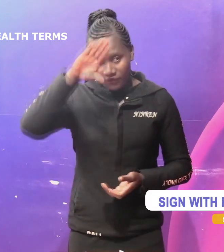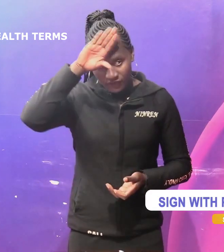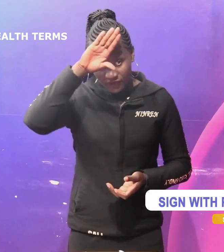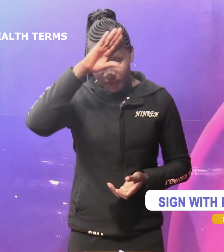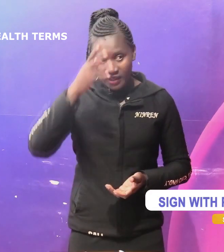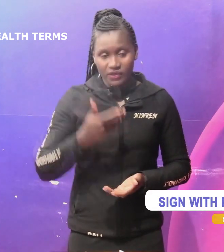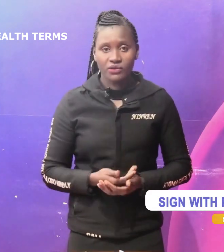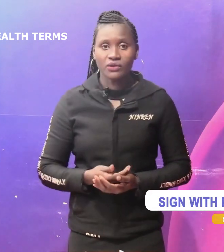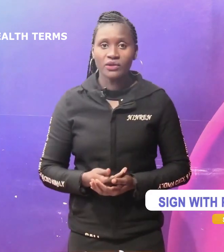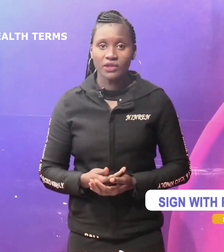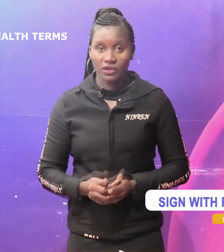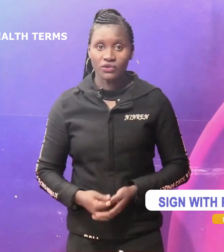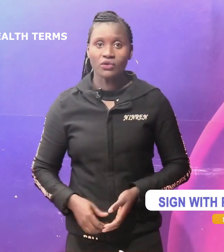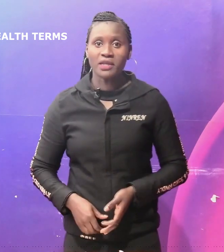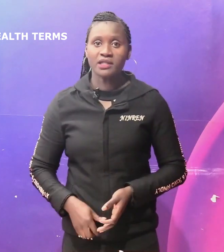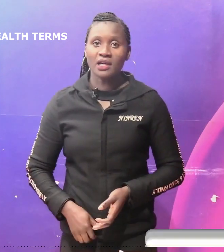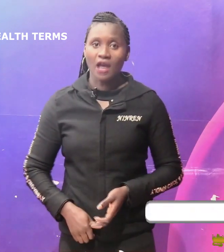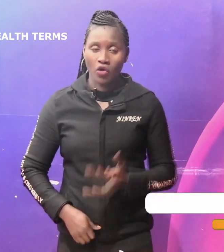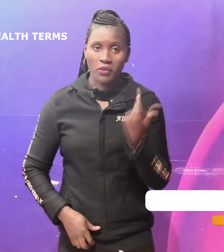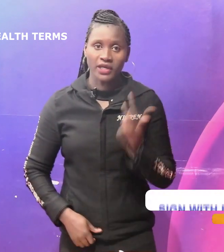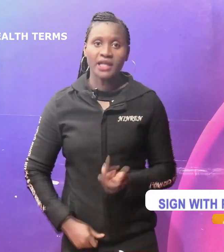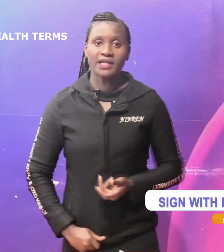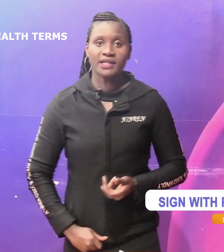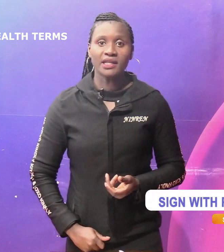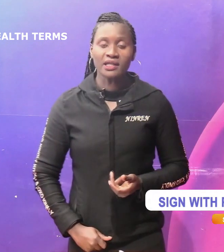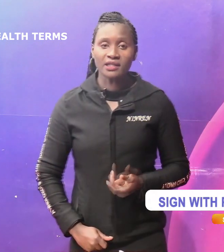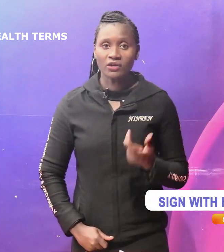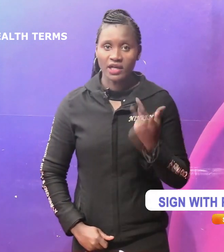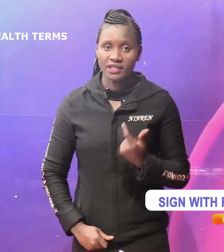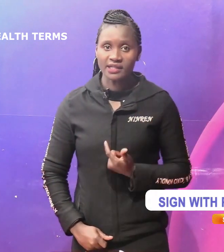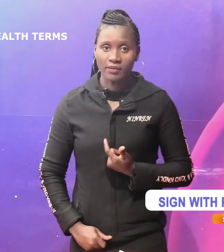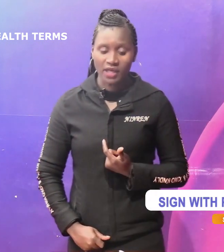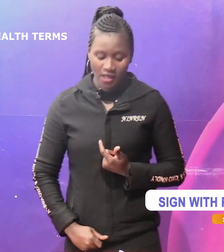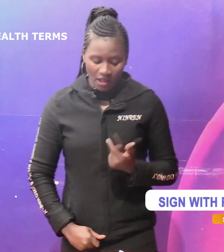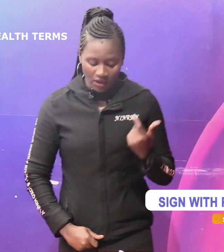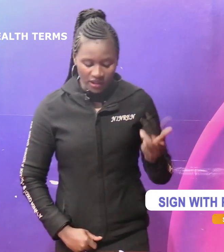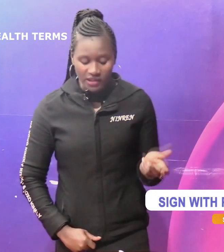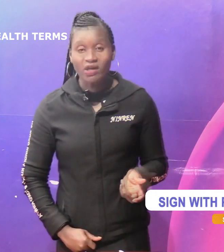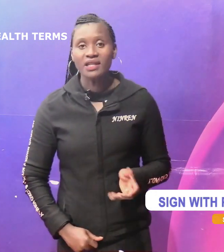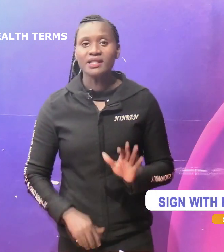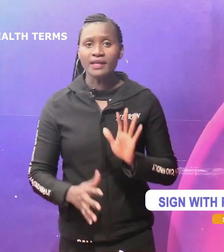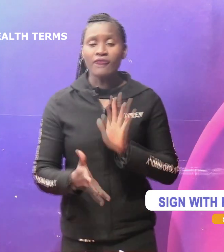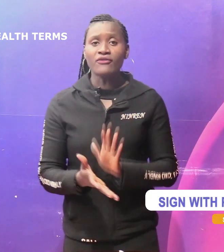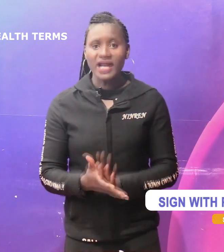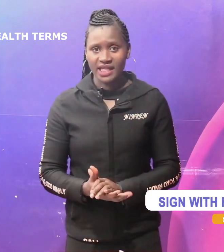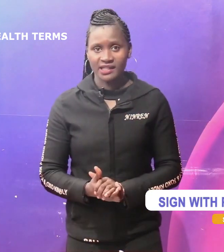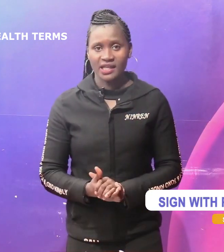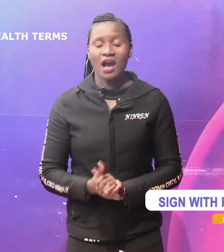fever. So thank you so much. I hope you're really understanding it and you're catching something. Our next word is virus. How do we